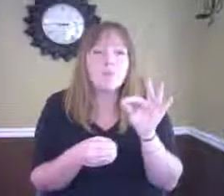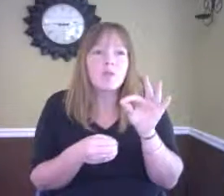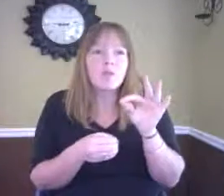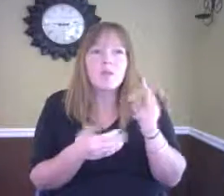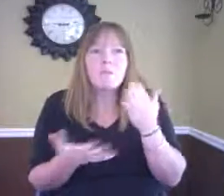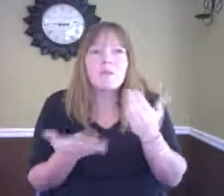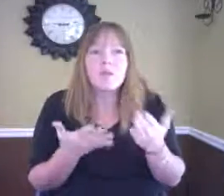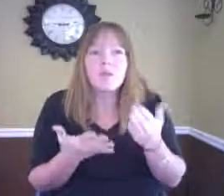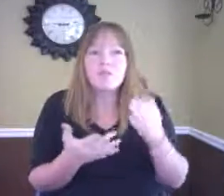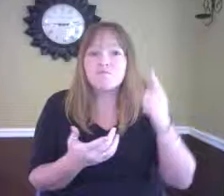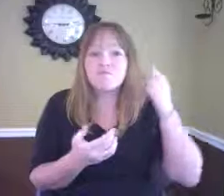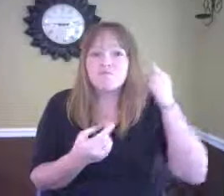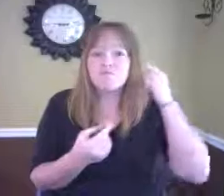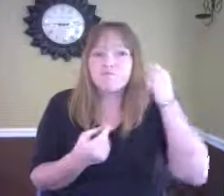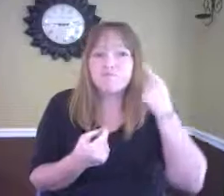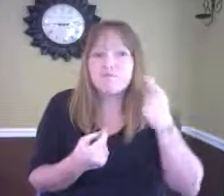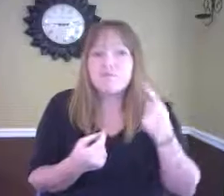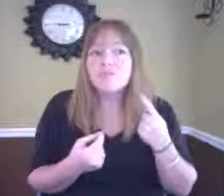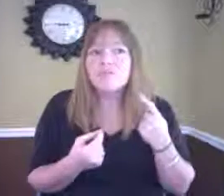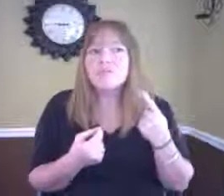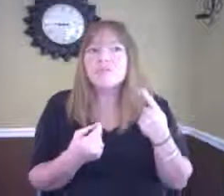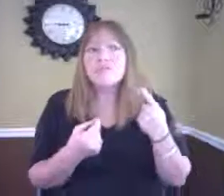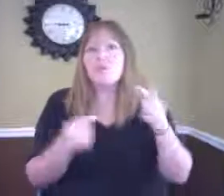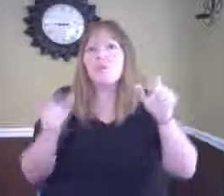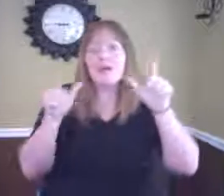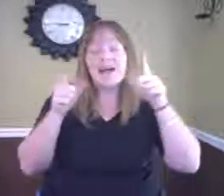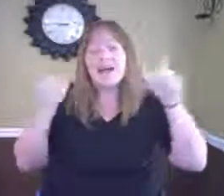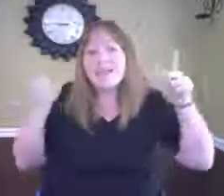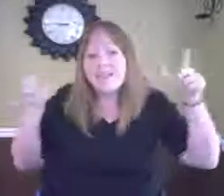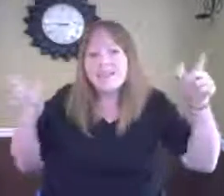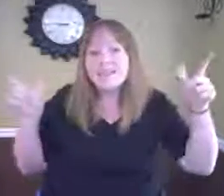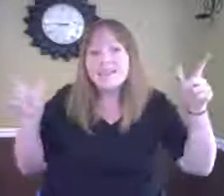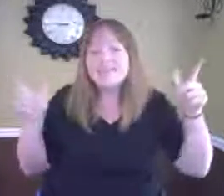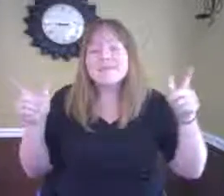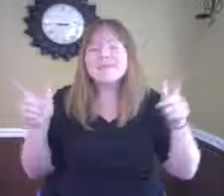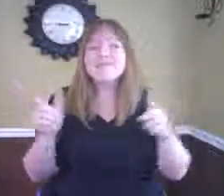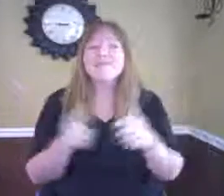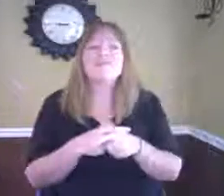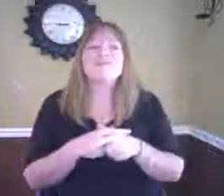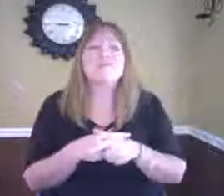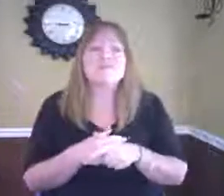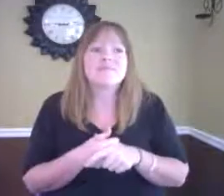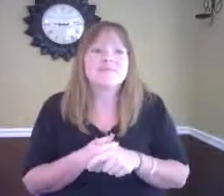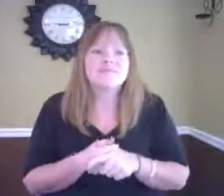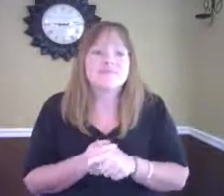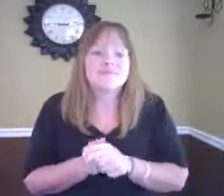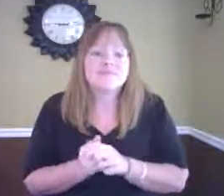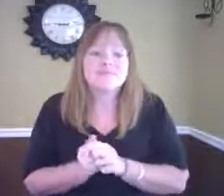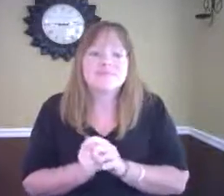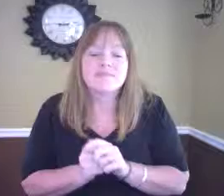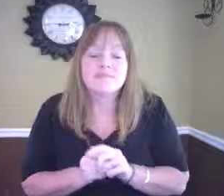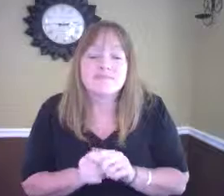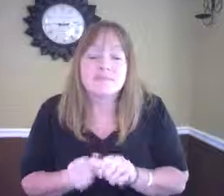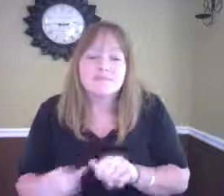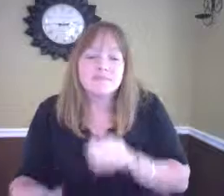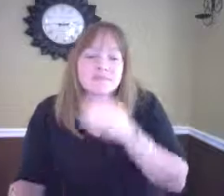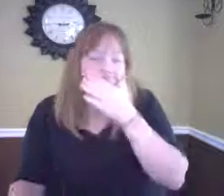trait or a physical trait. So if someone has curly hair or someone's always